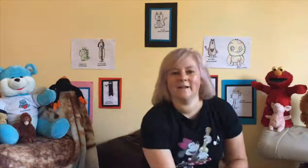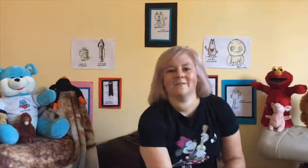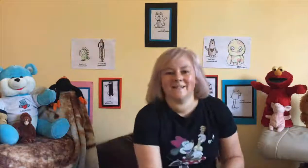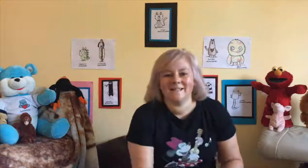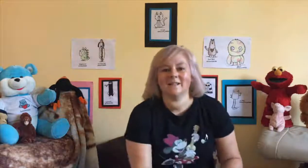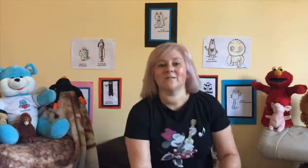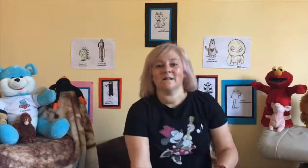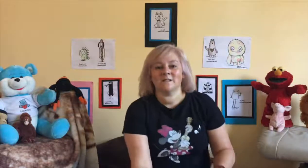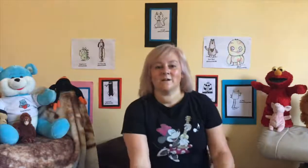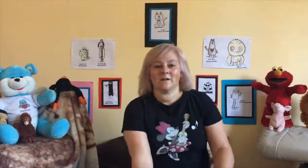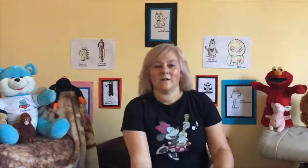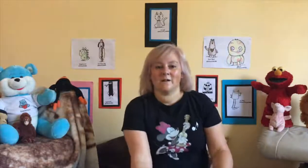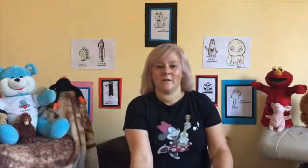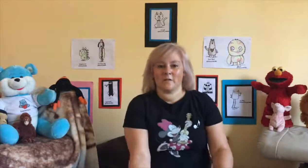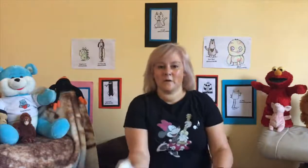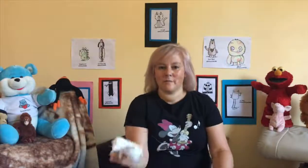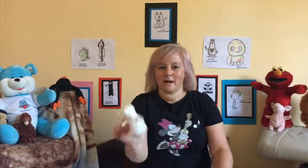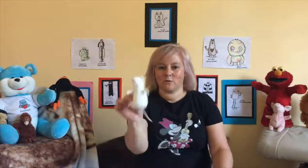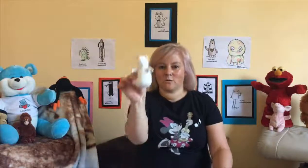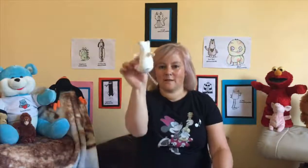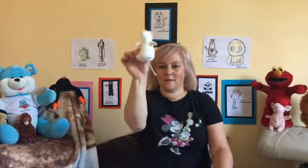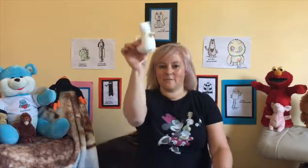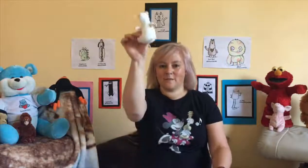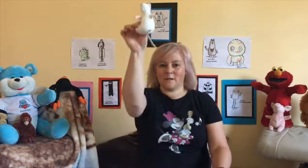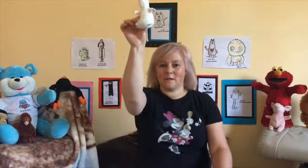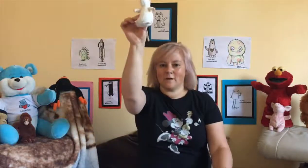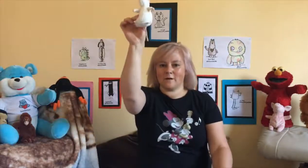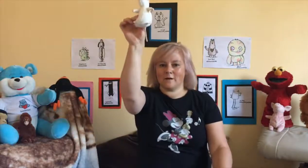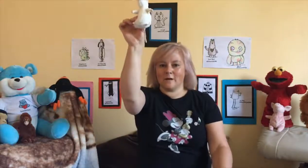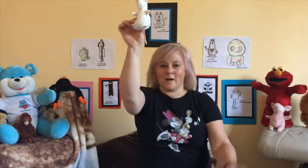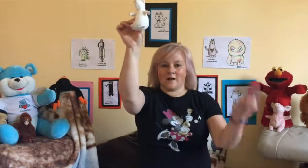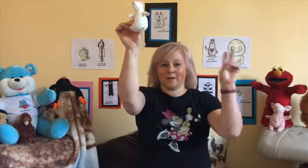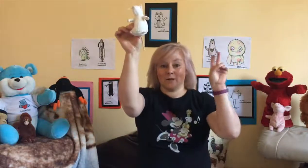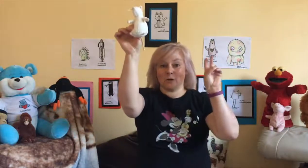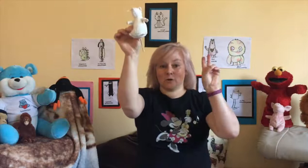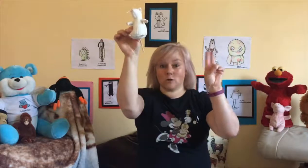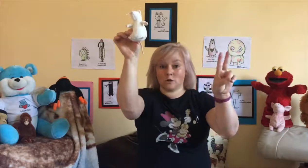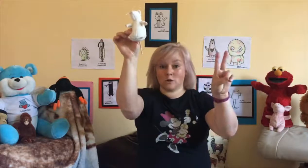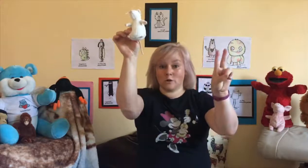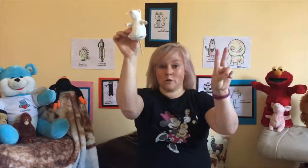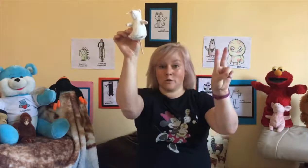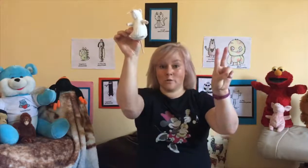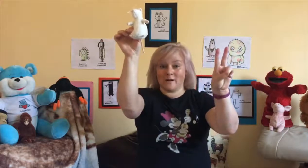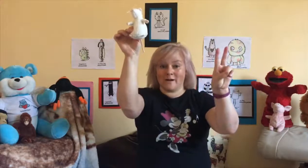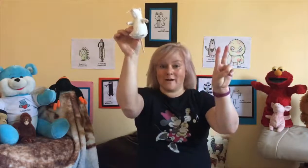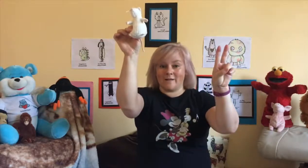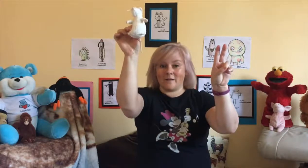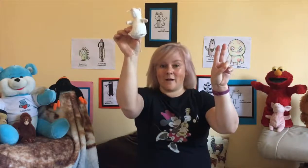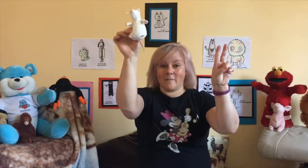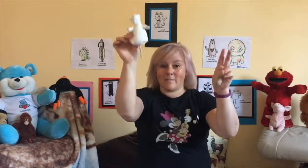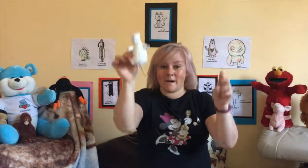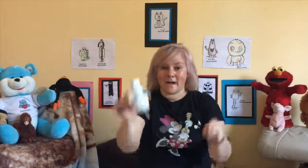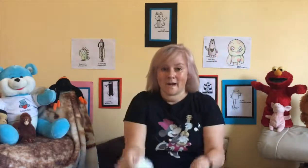Hickory dickory dock. The mouse ran up the clock. The clock struck two. The